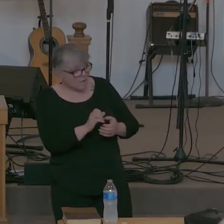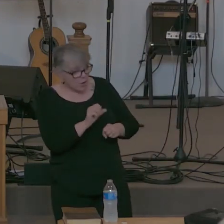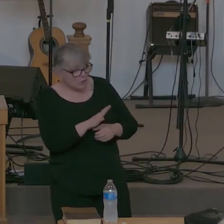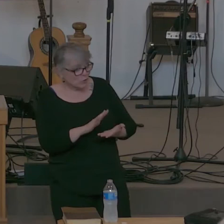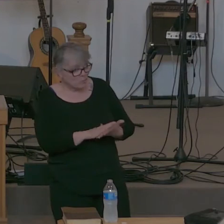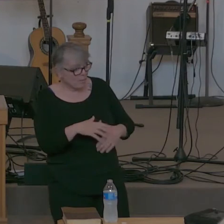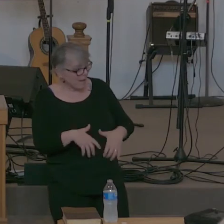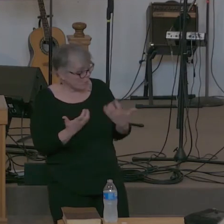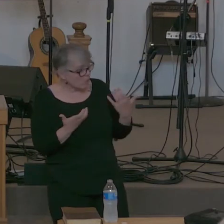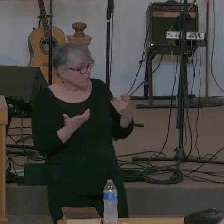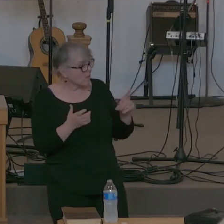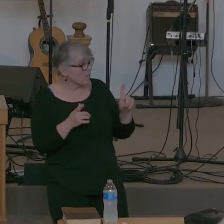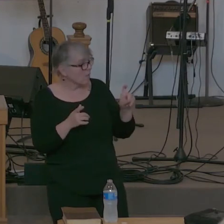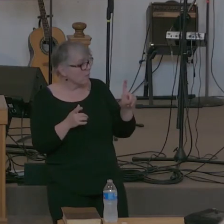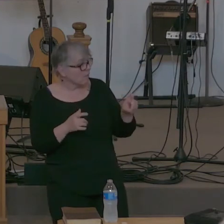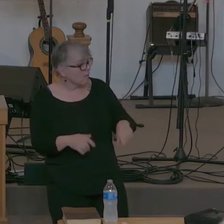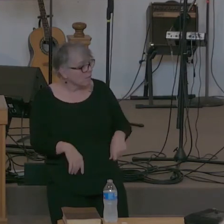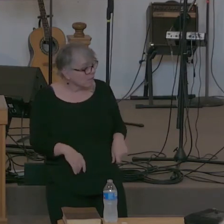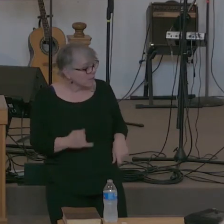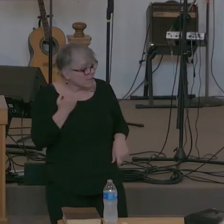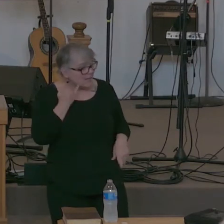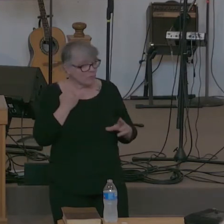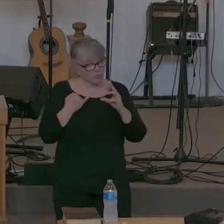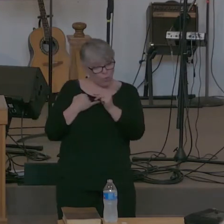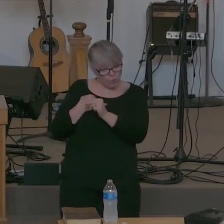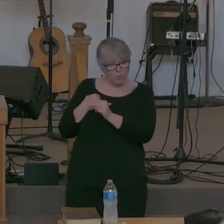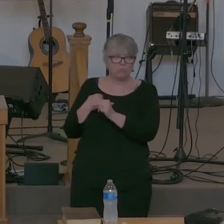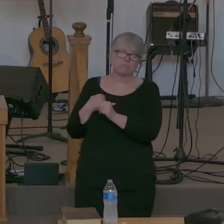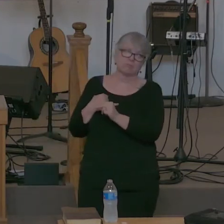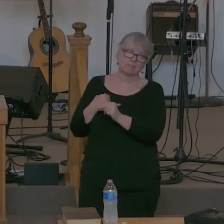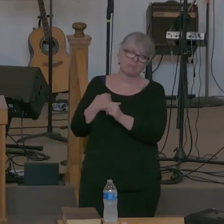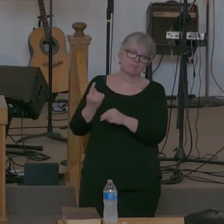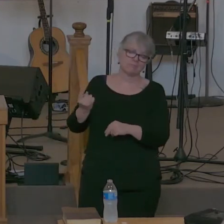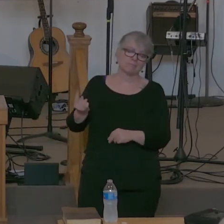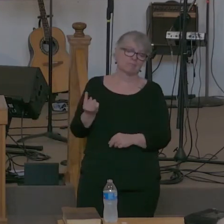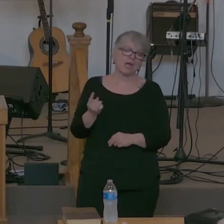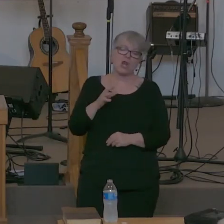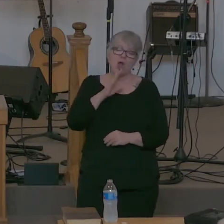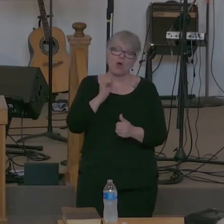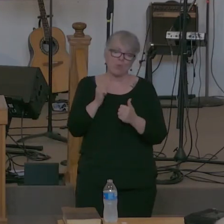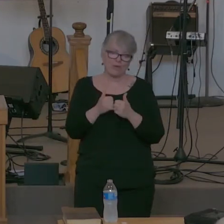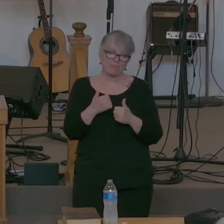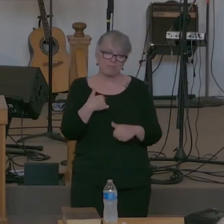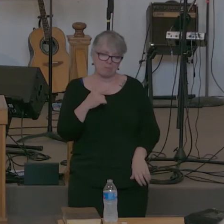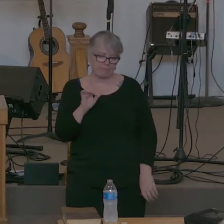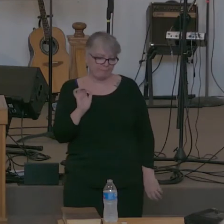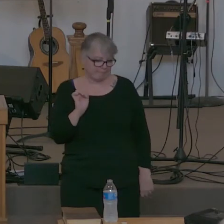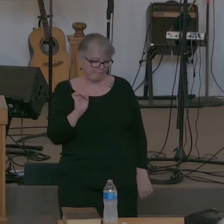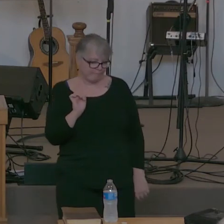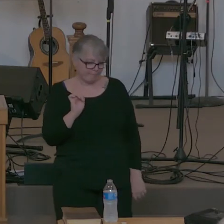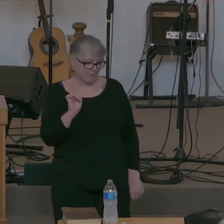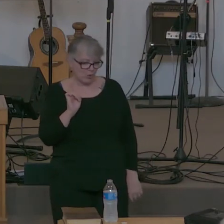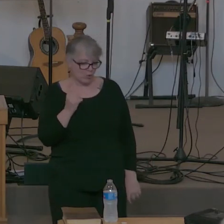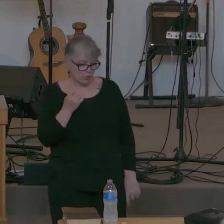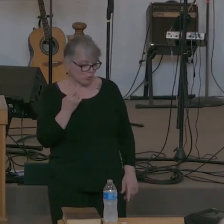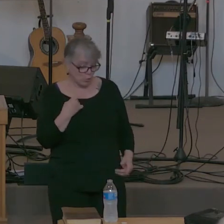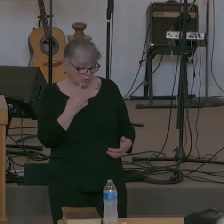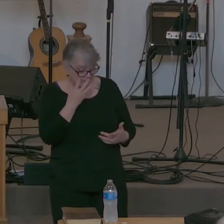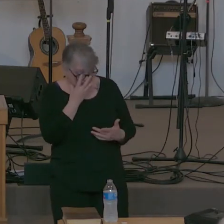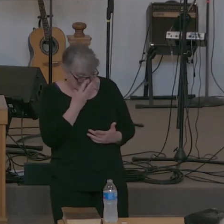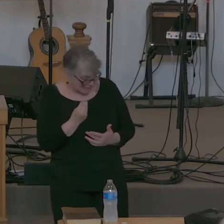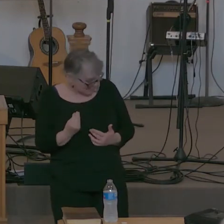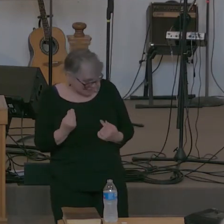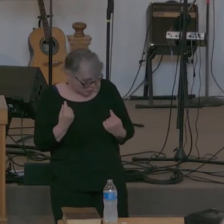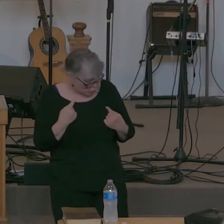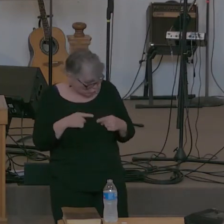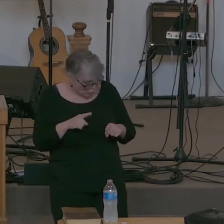mad? If no, well then, come talk to me, because you're sleeping the whole time.